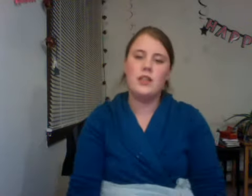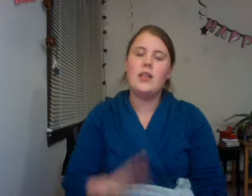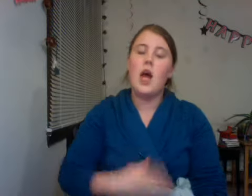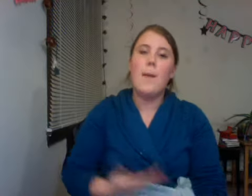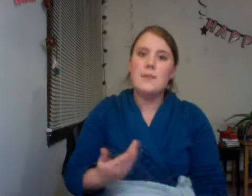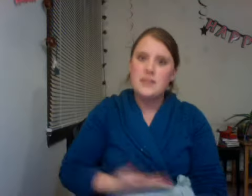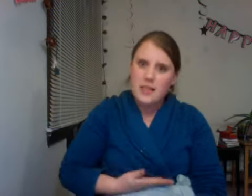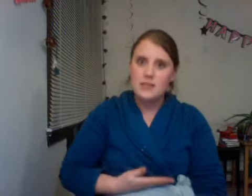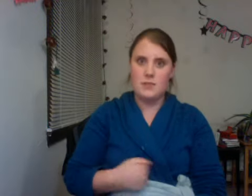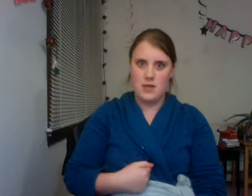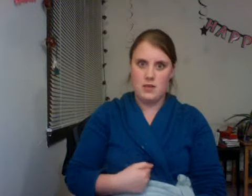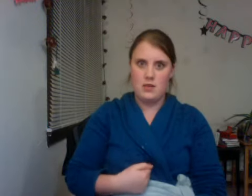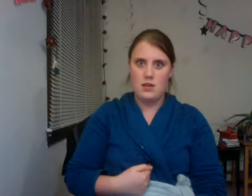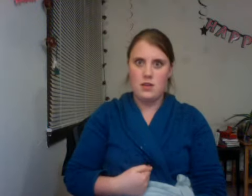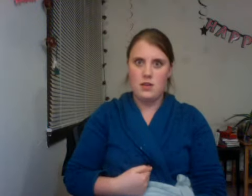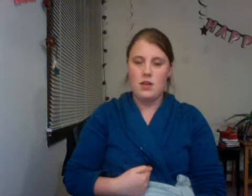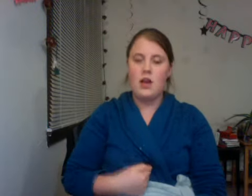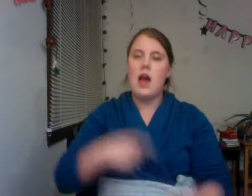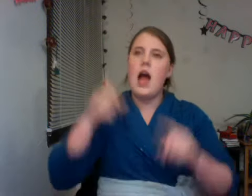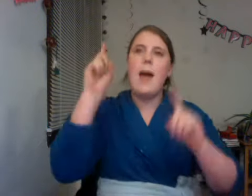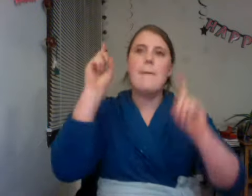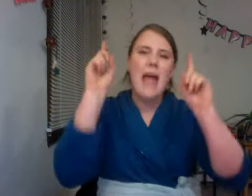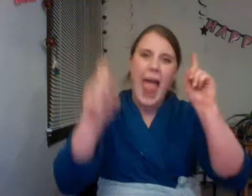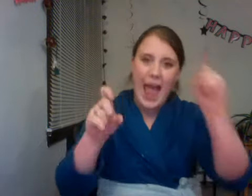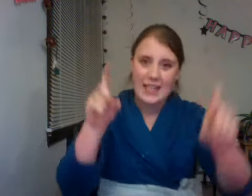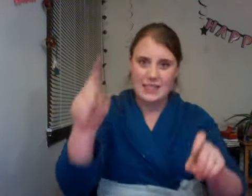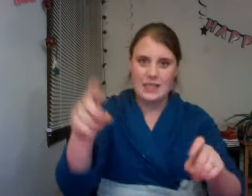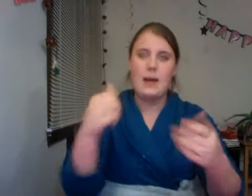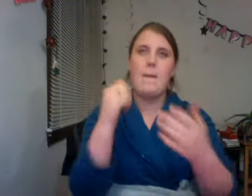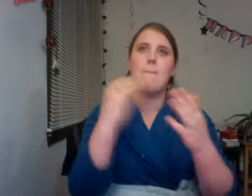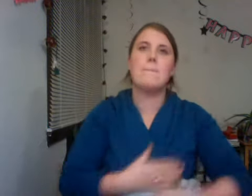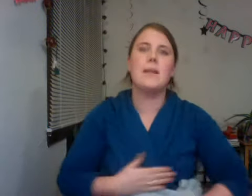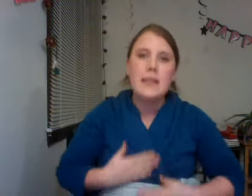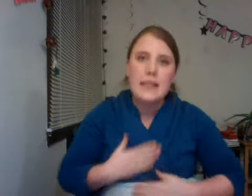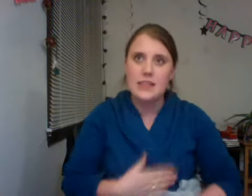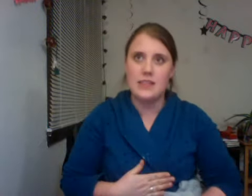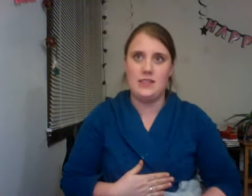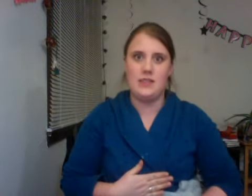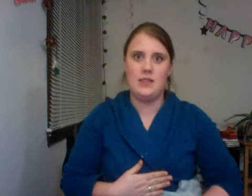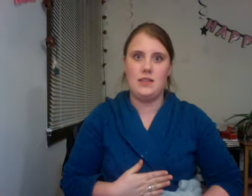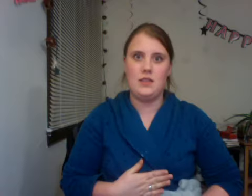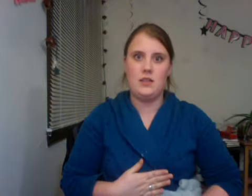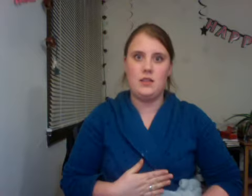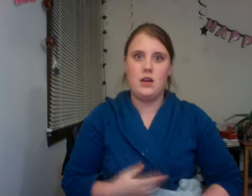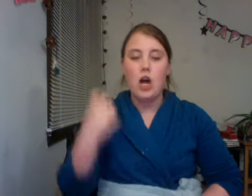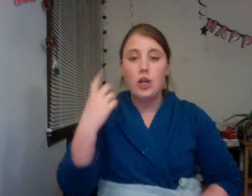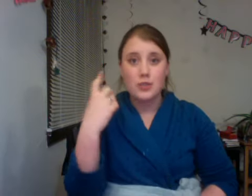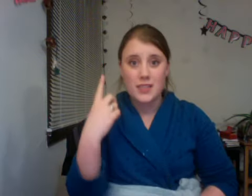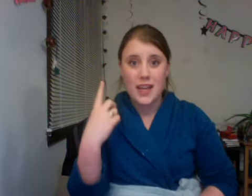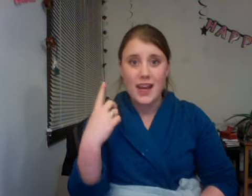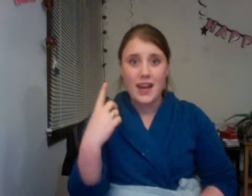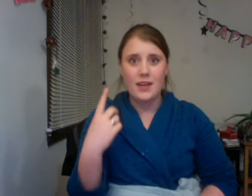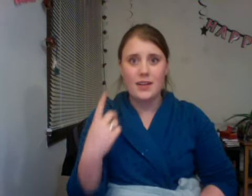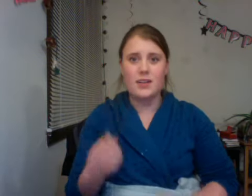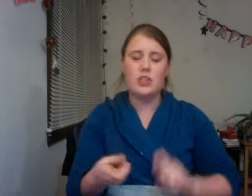And I beg them, I beseech them, to just stop. But I think that's unlikely. So we are